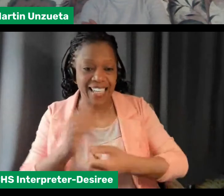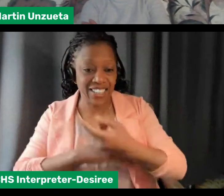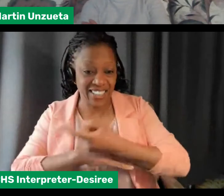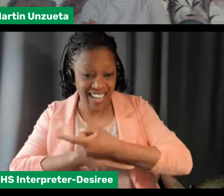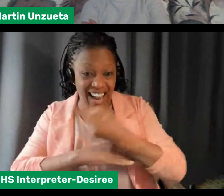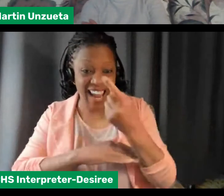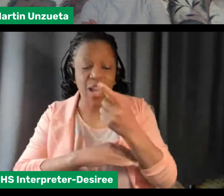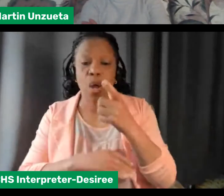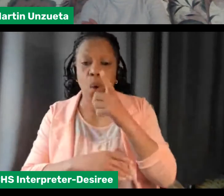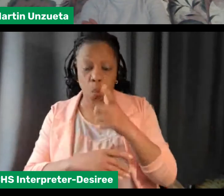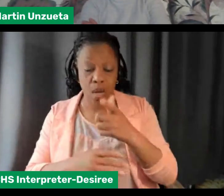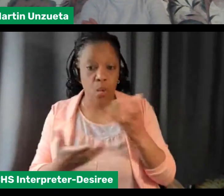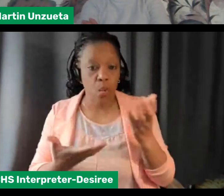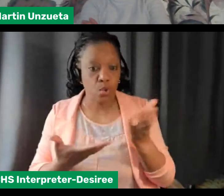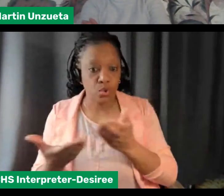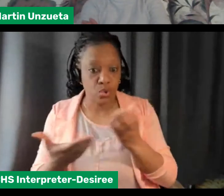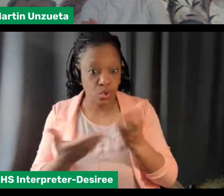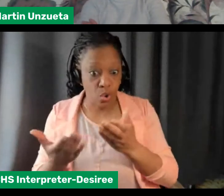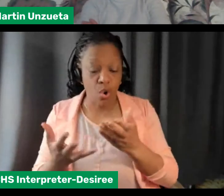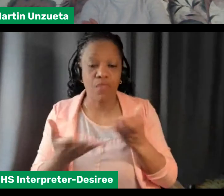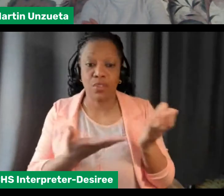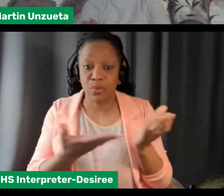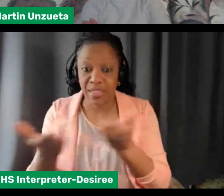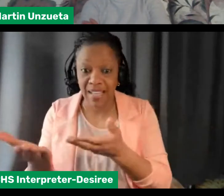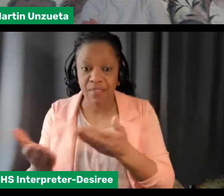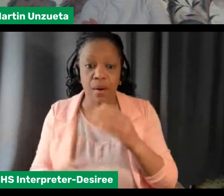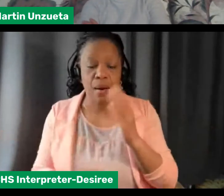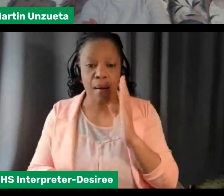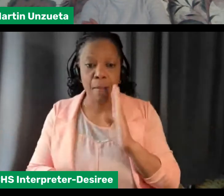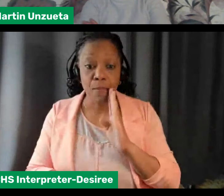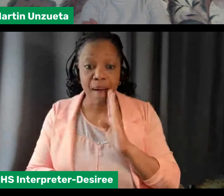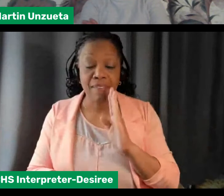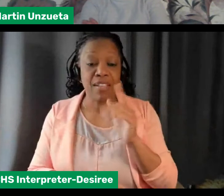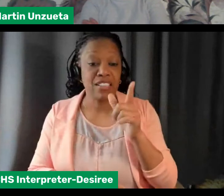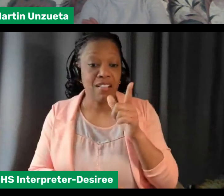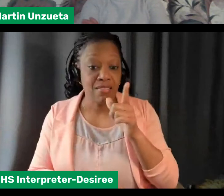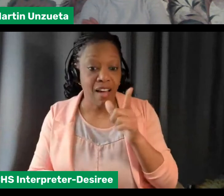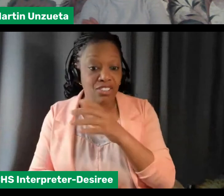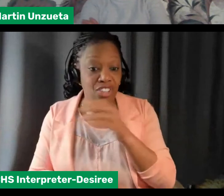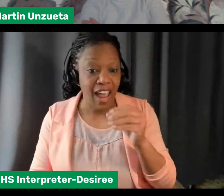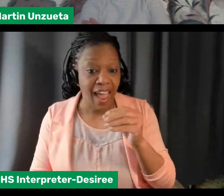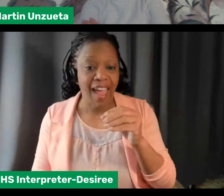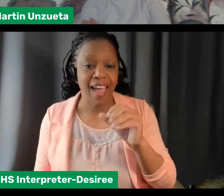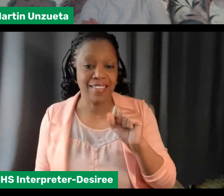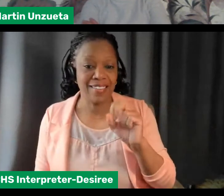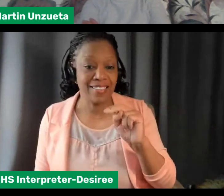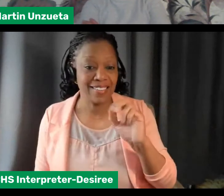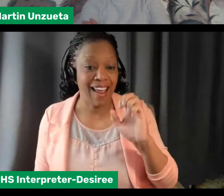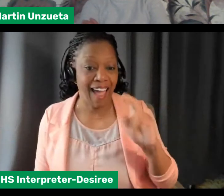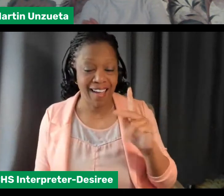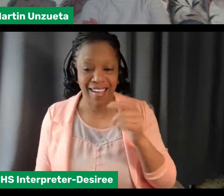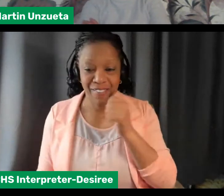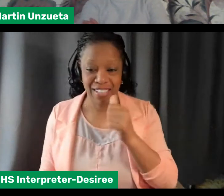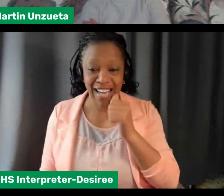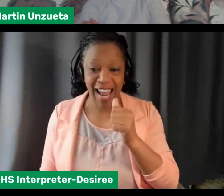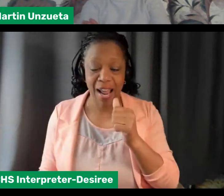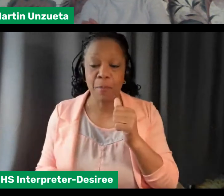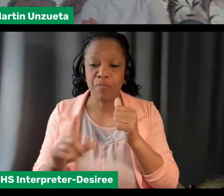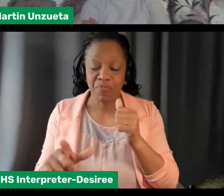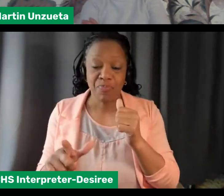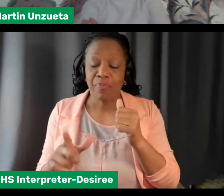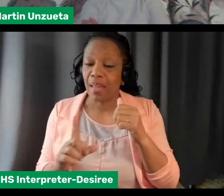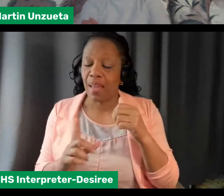them breakfast, lunch, and a snack every day, alongside of a couple of our other school clients that are